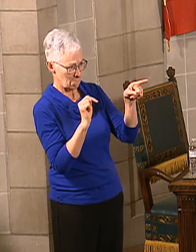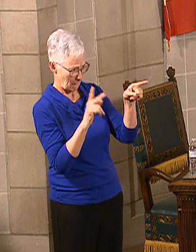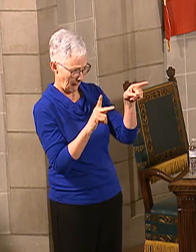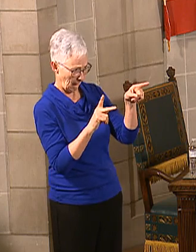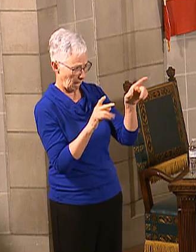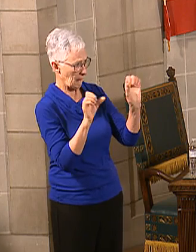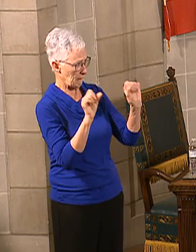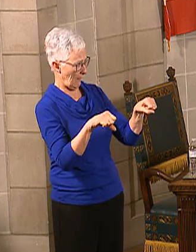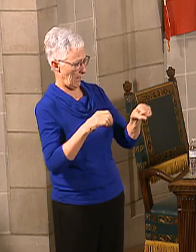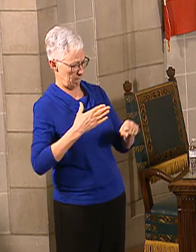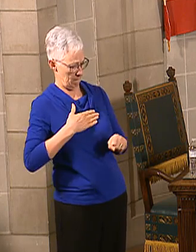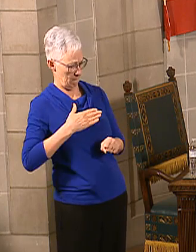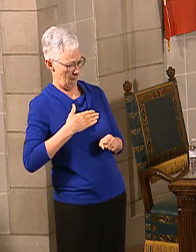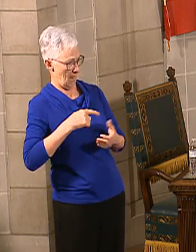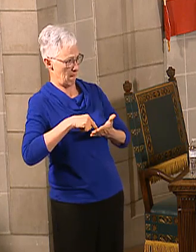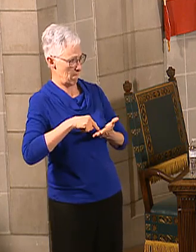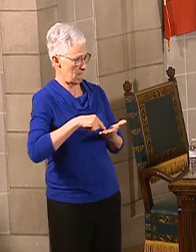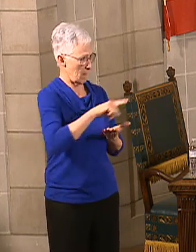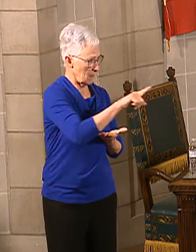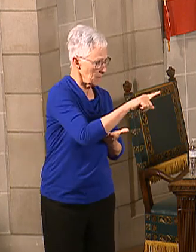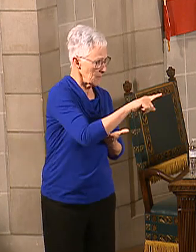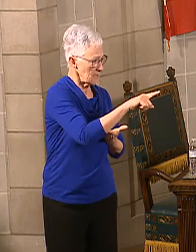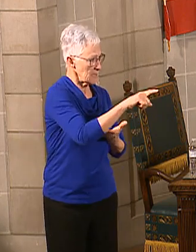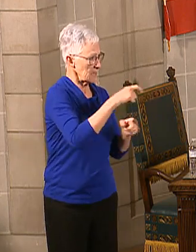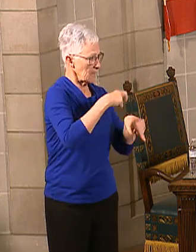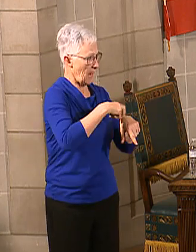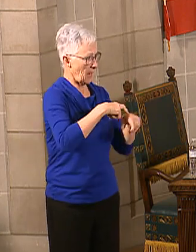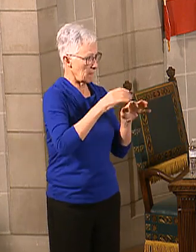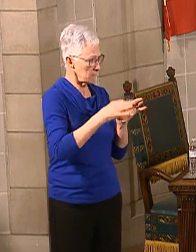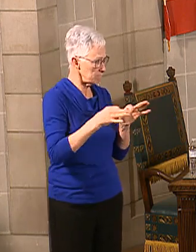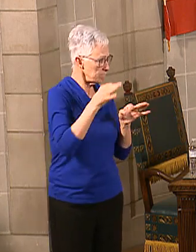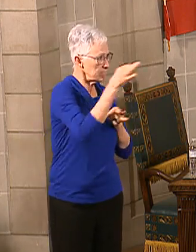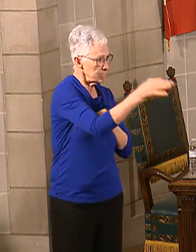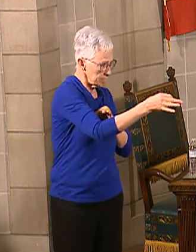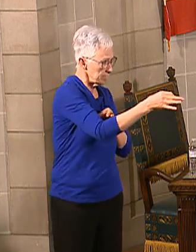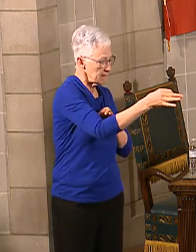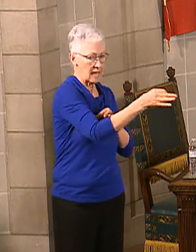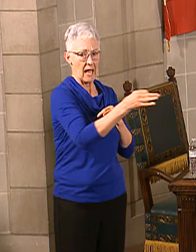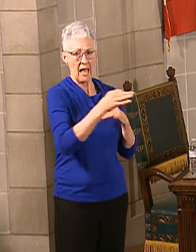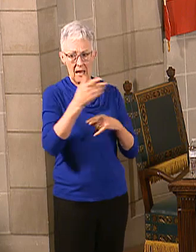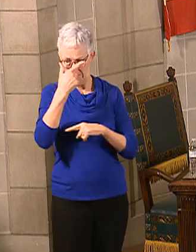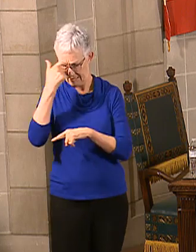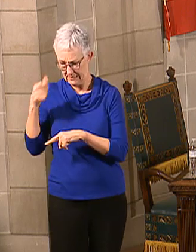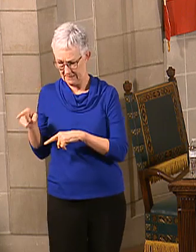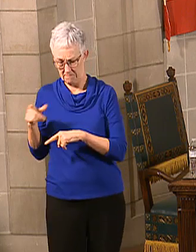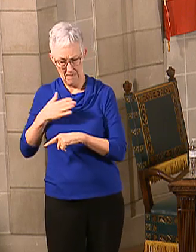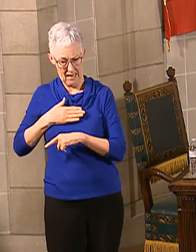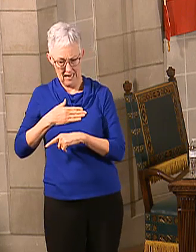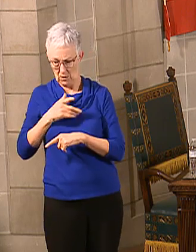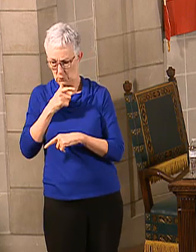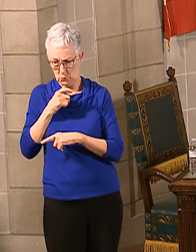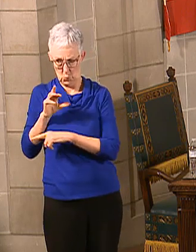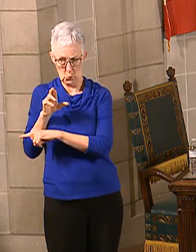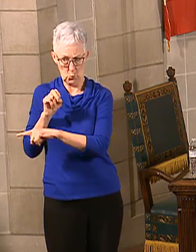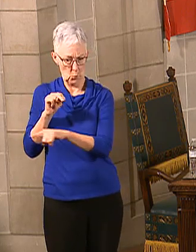you've got the opportunity to check out the SBA loans, the Small Business Administration loans, look at that. That's another way that you can get liquidity. It